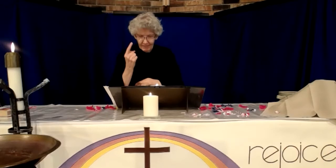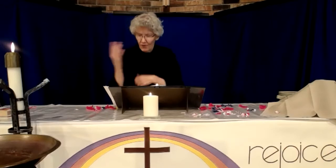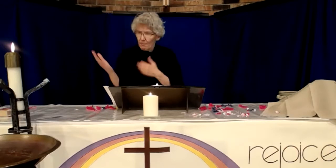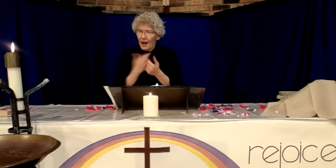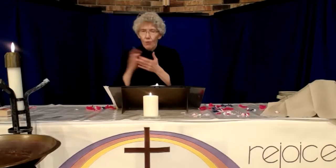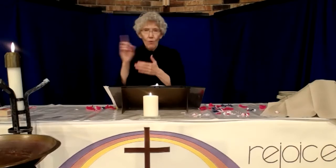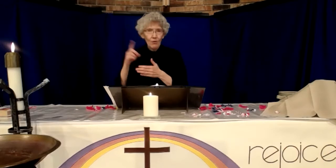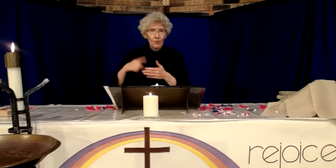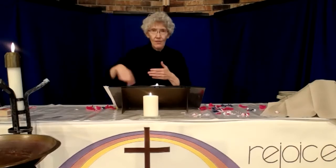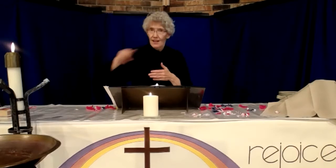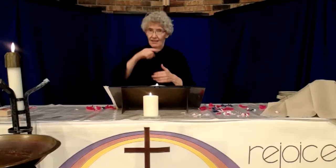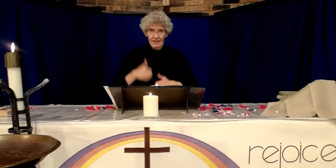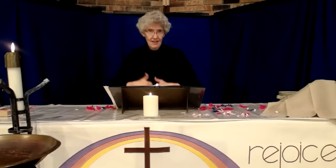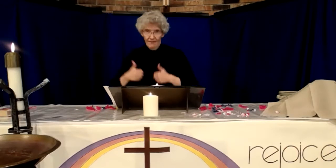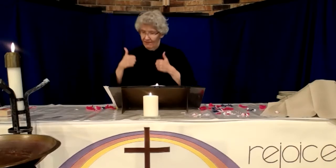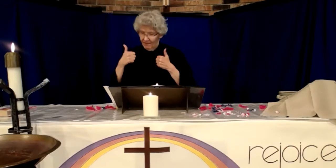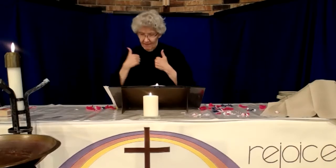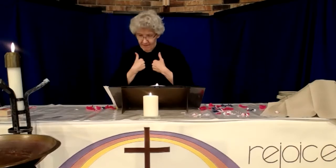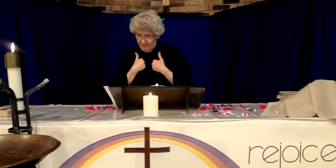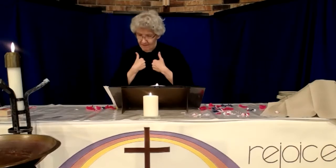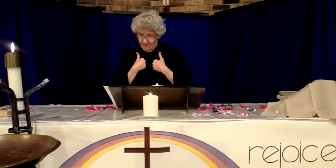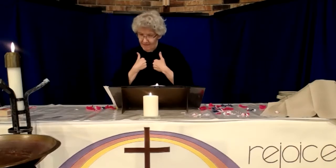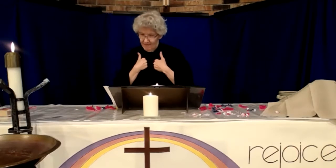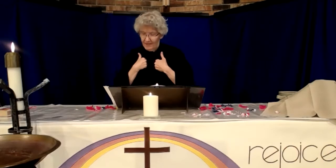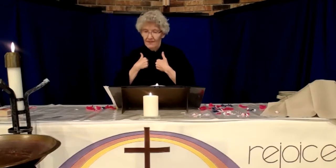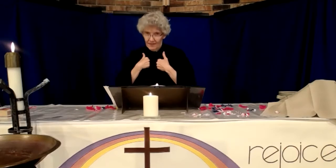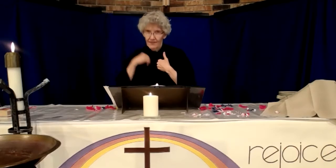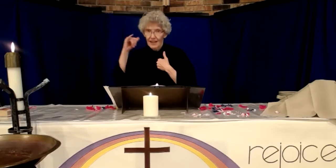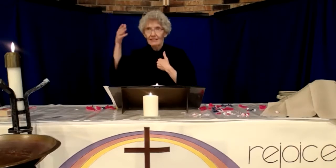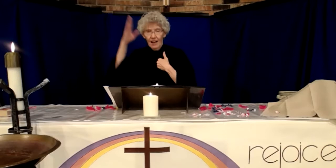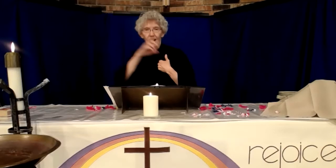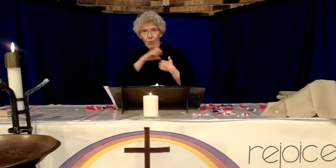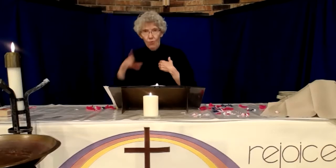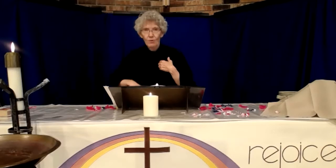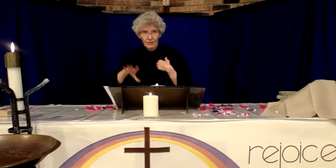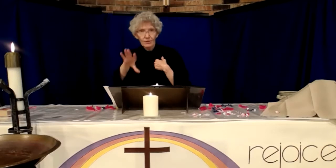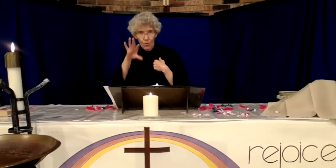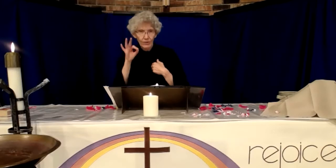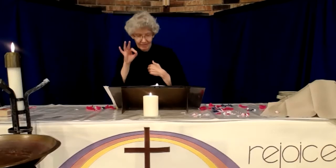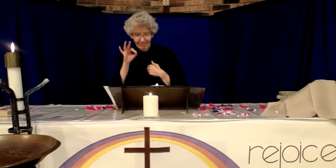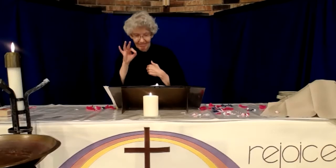It is for everyone our Lord God will choose, no matter where they live."